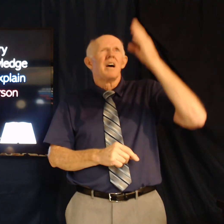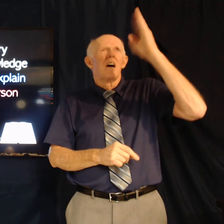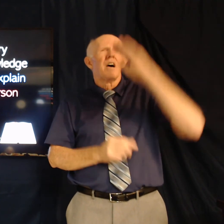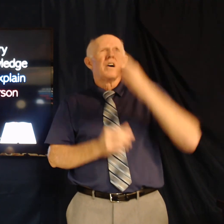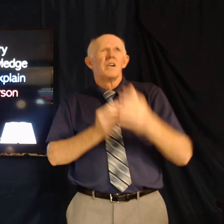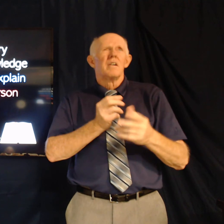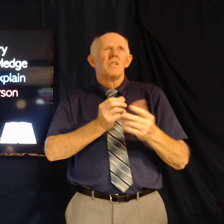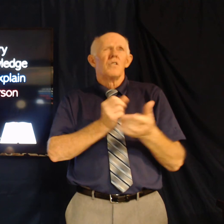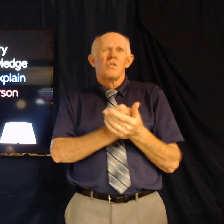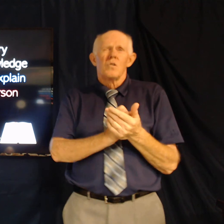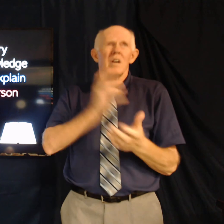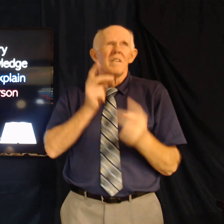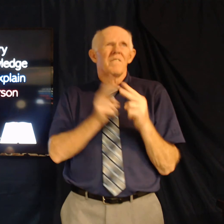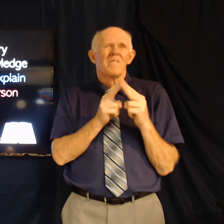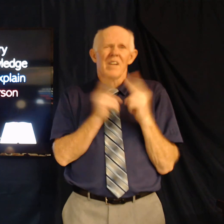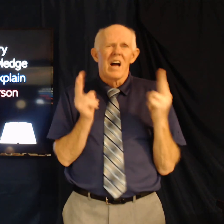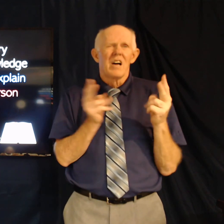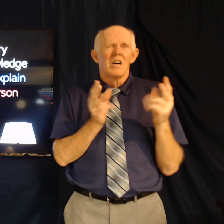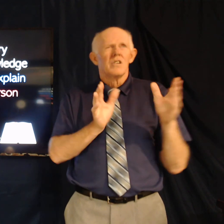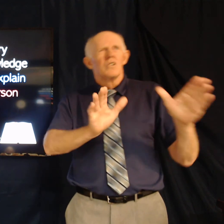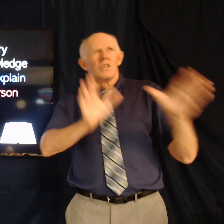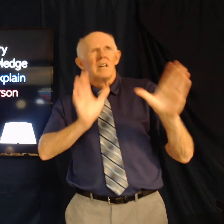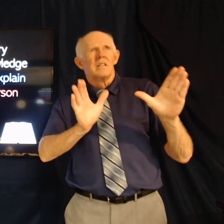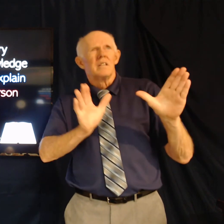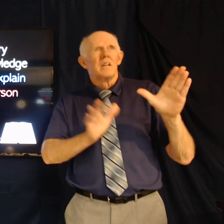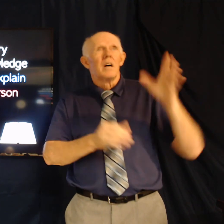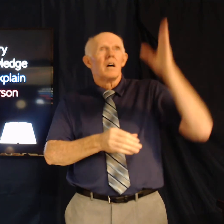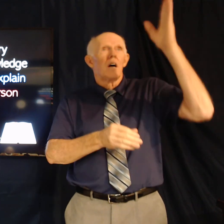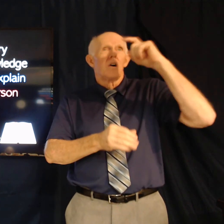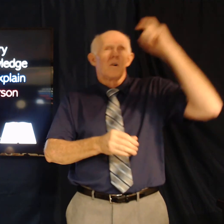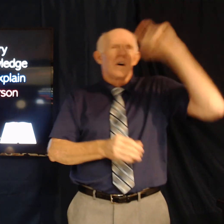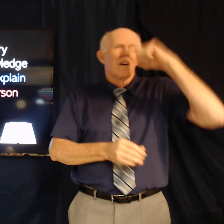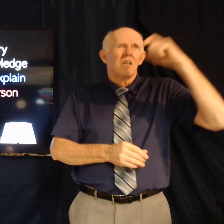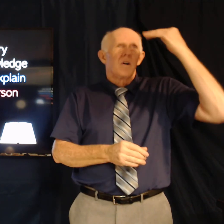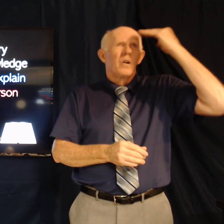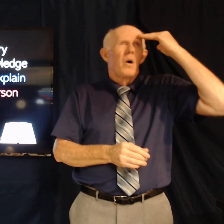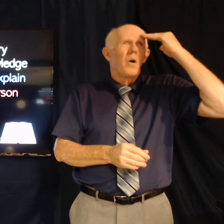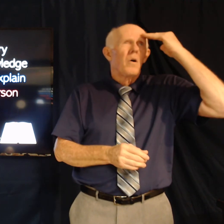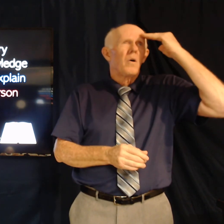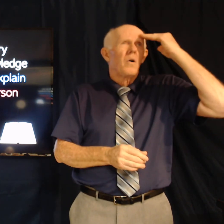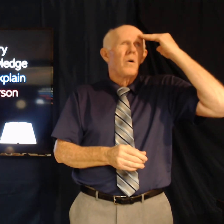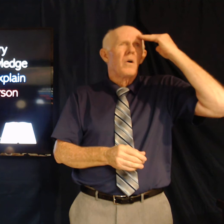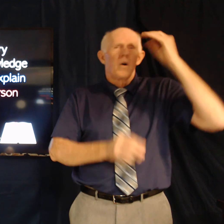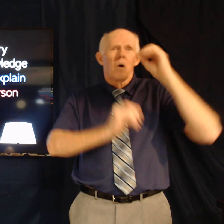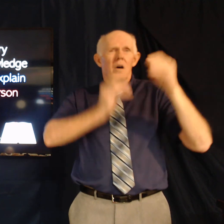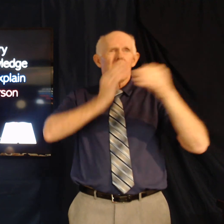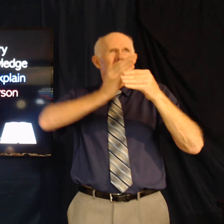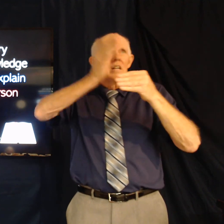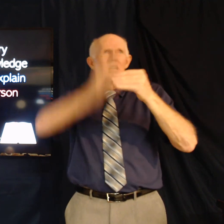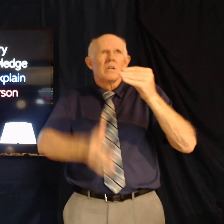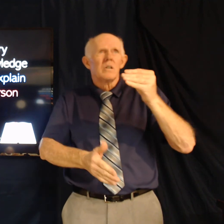person indeed. Yes, God's riches are very great. God's wisdom and knowledge have no